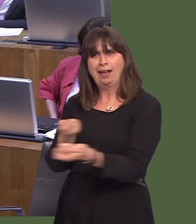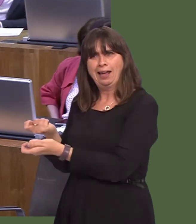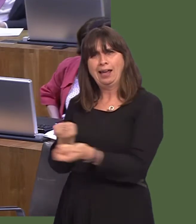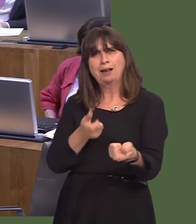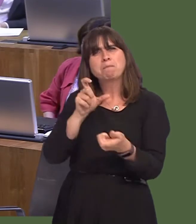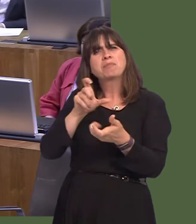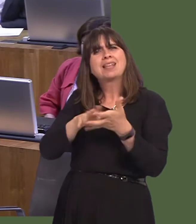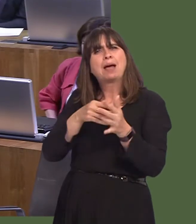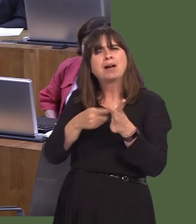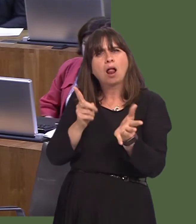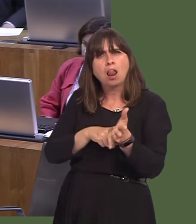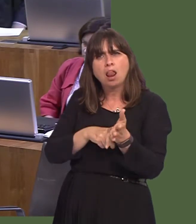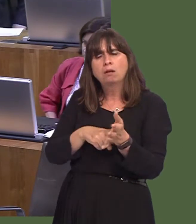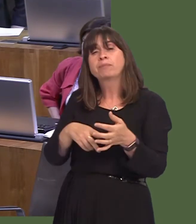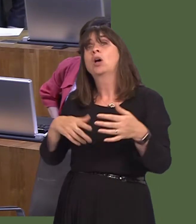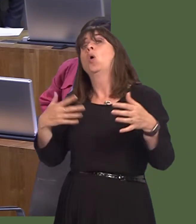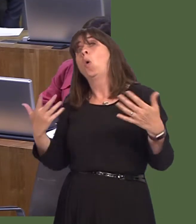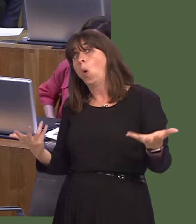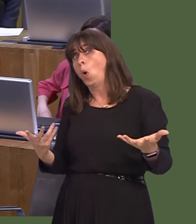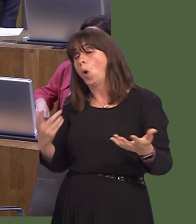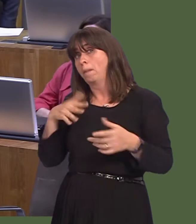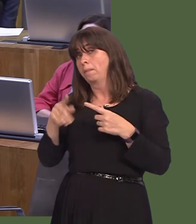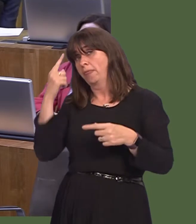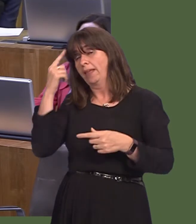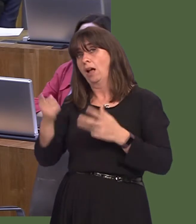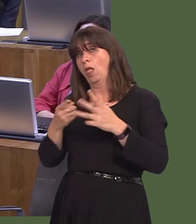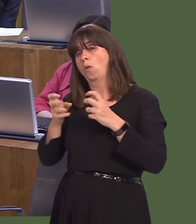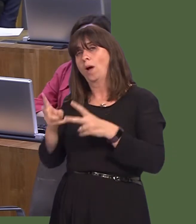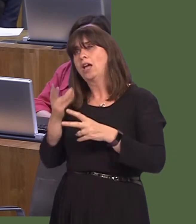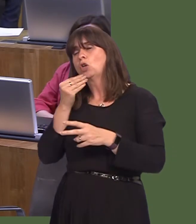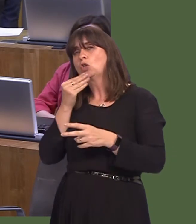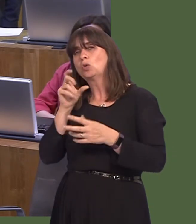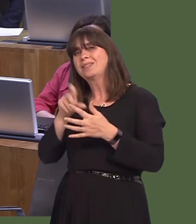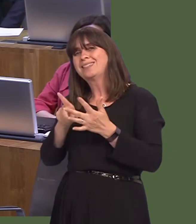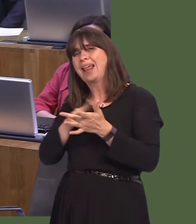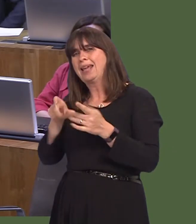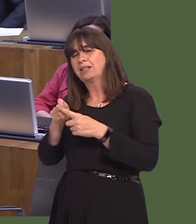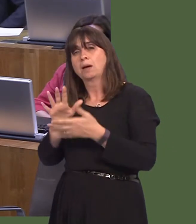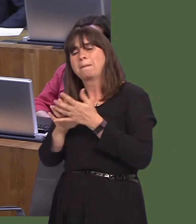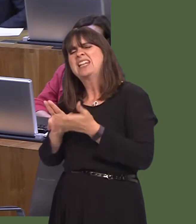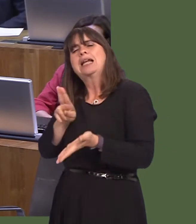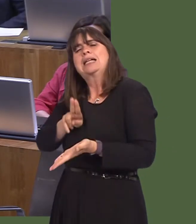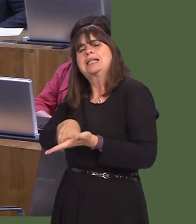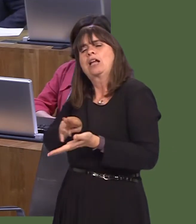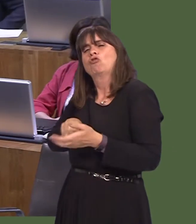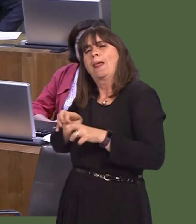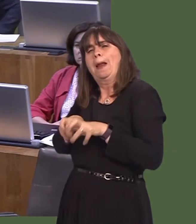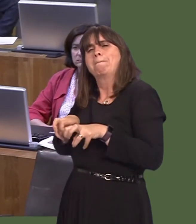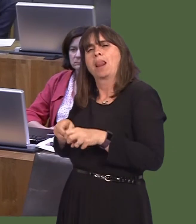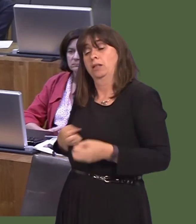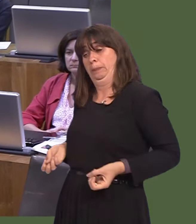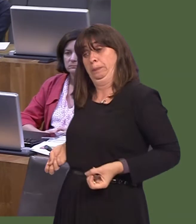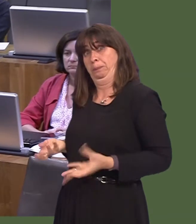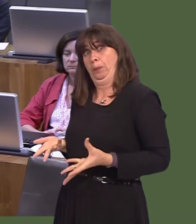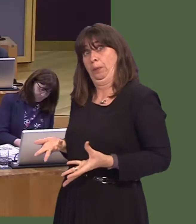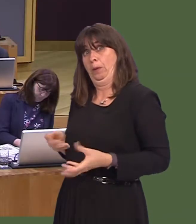secondly, biocontrol through using natural psyllid predators. Of course, you have to be careful doing that in case you